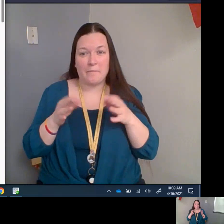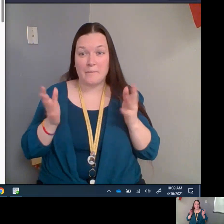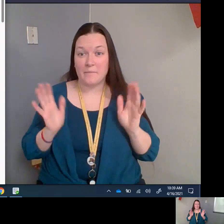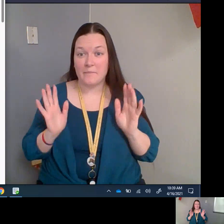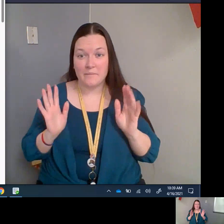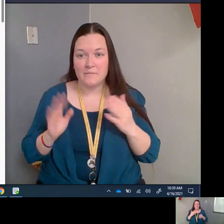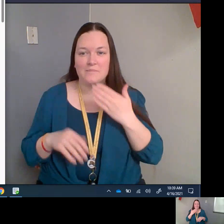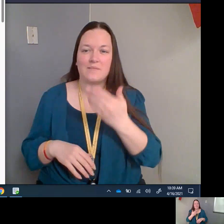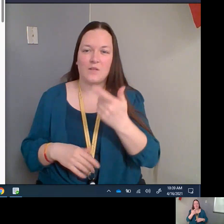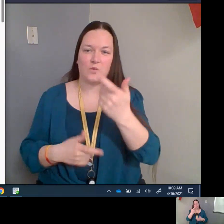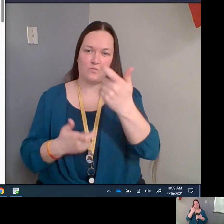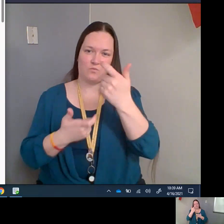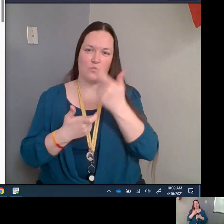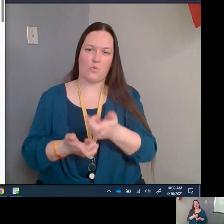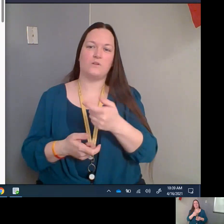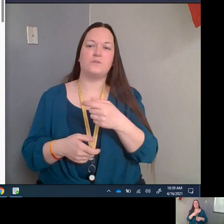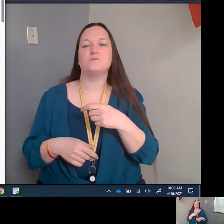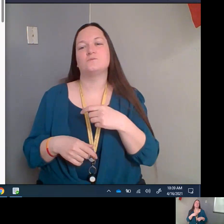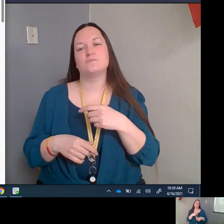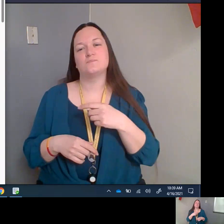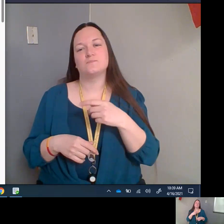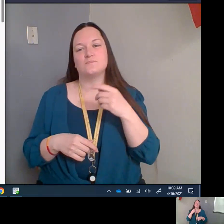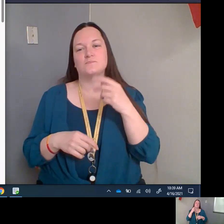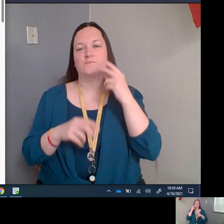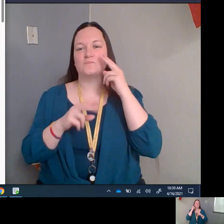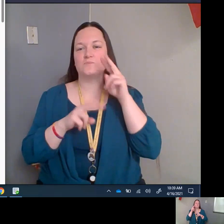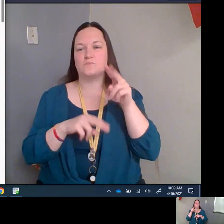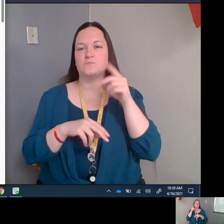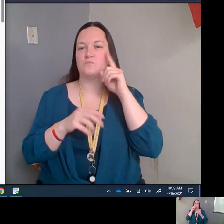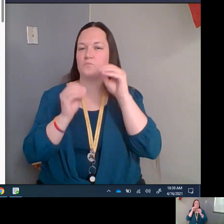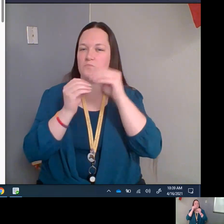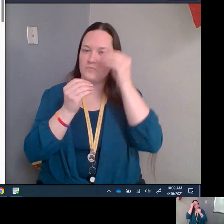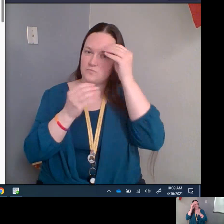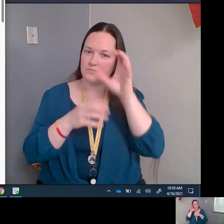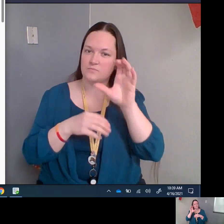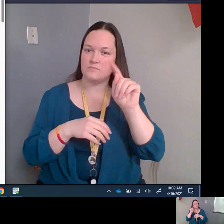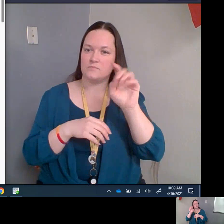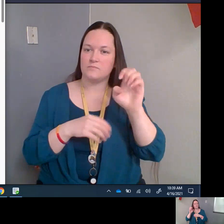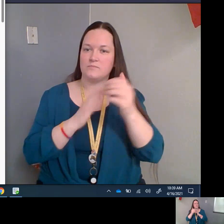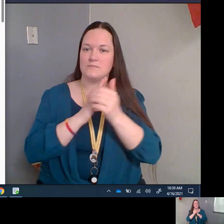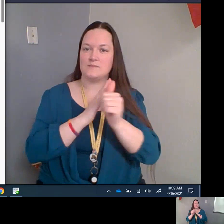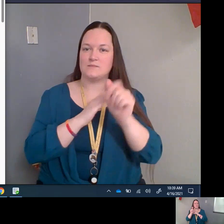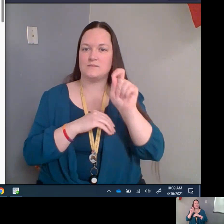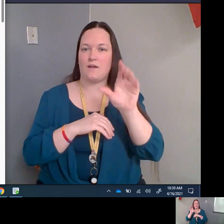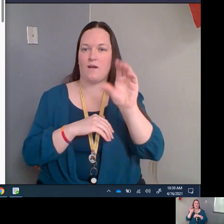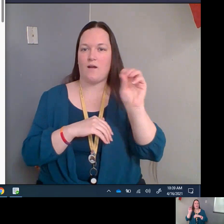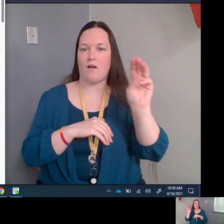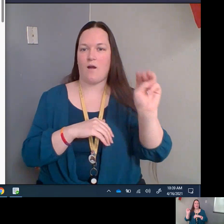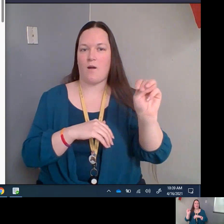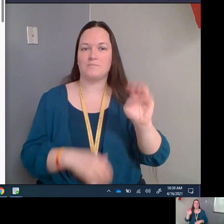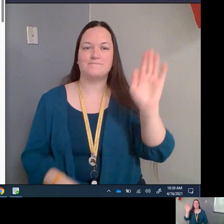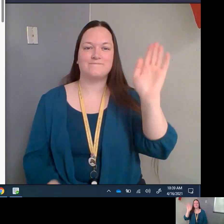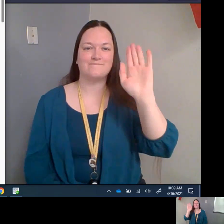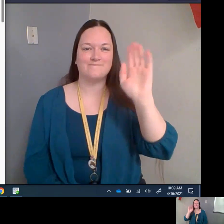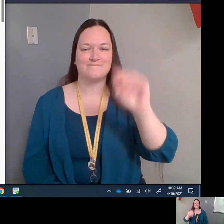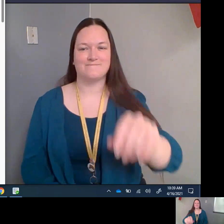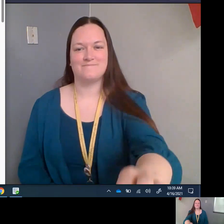watching. Look for more videos on the nervous system at cteskills.com.